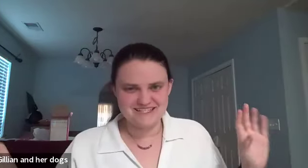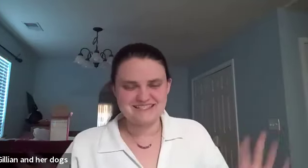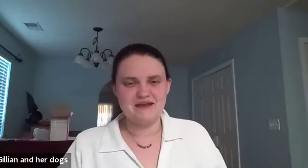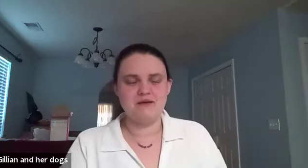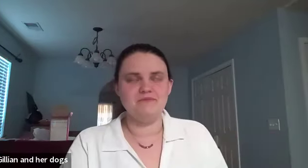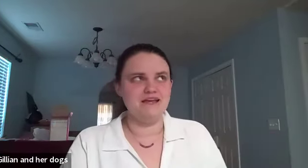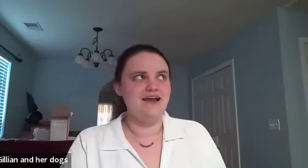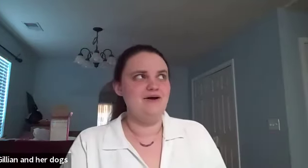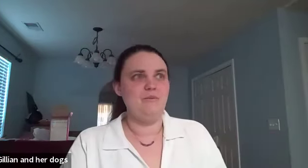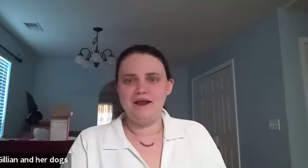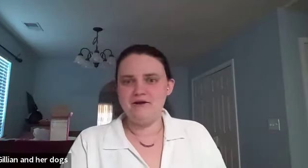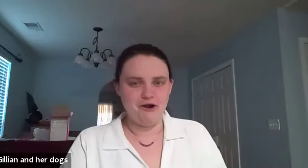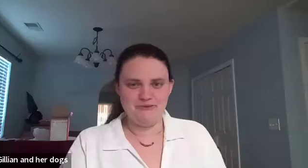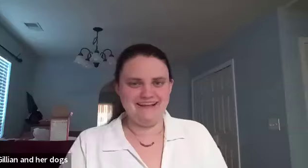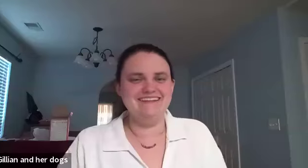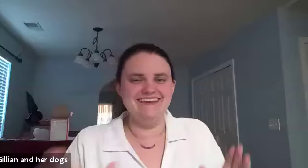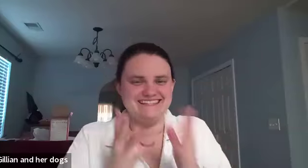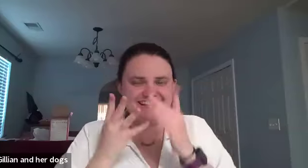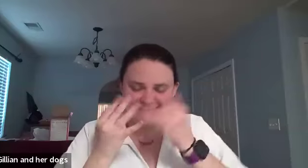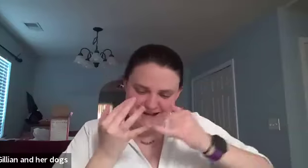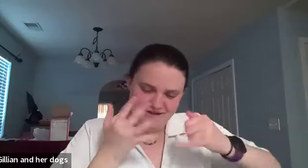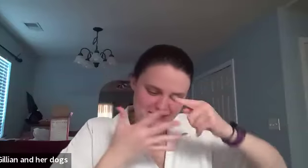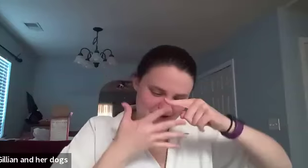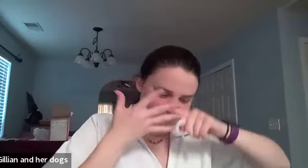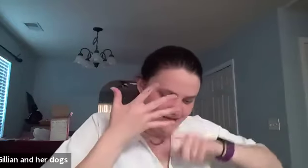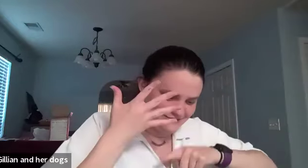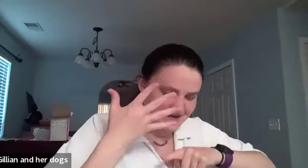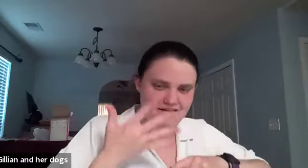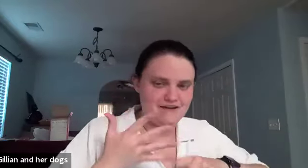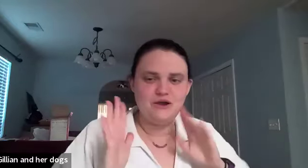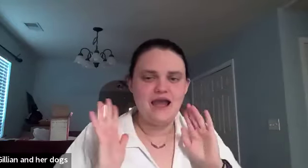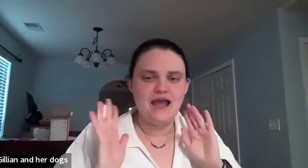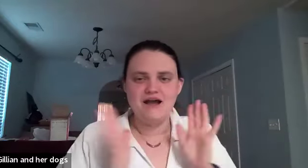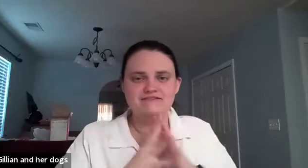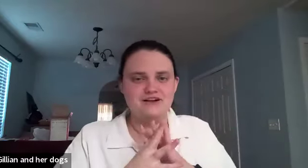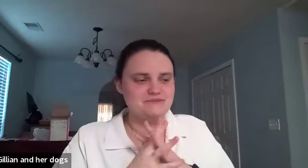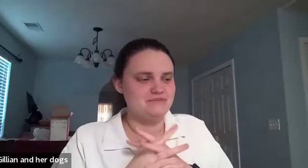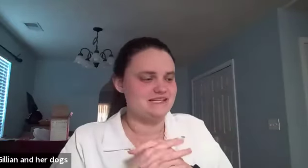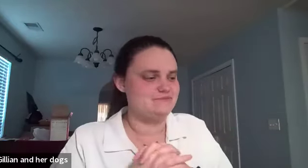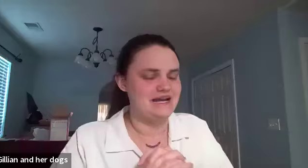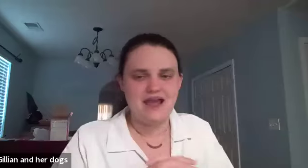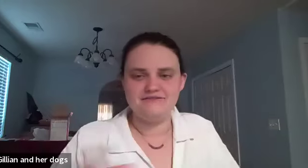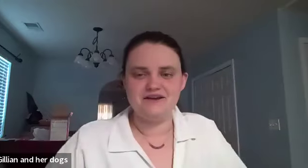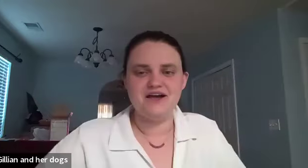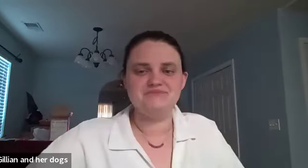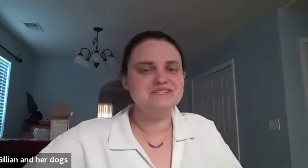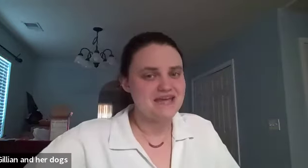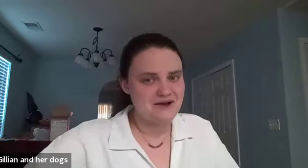this time. I'm like, where are we in this of the weeks right now? I don't know how I've lost my place, but I have.